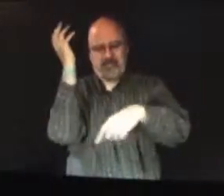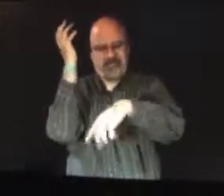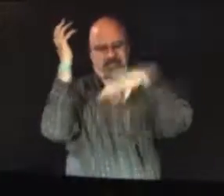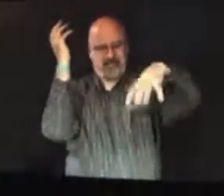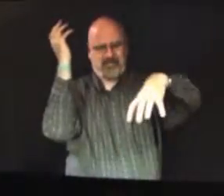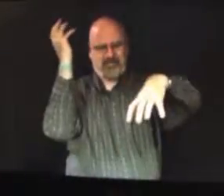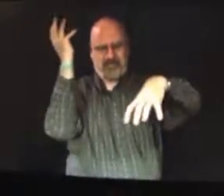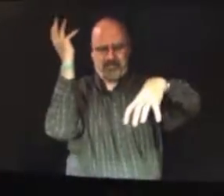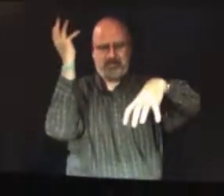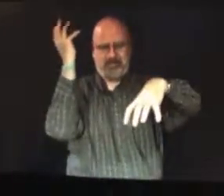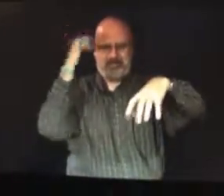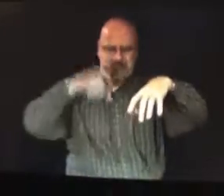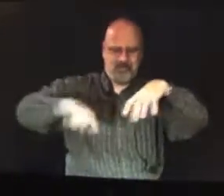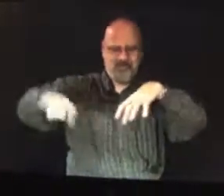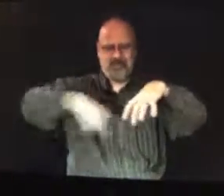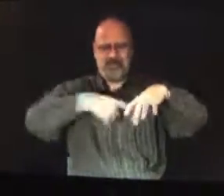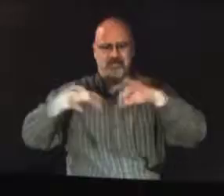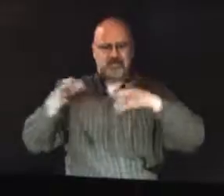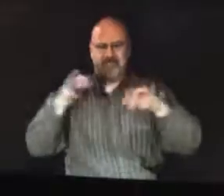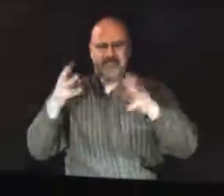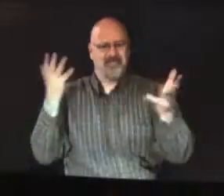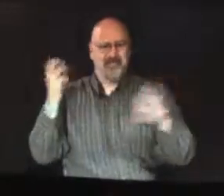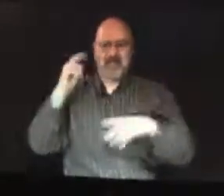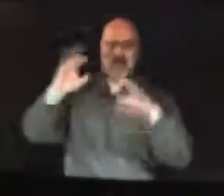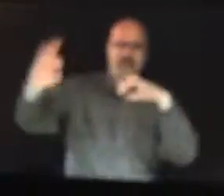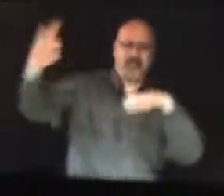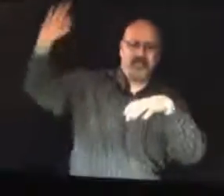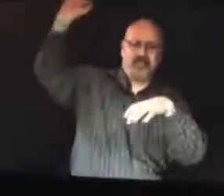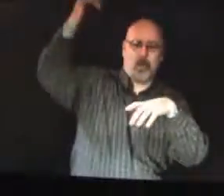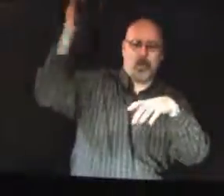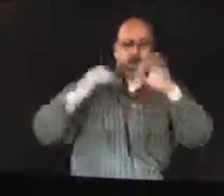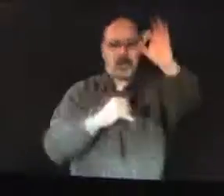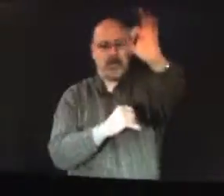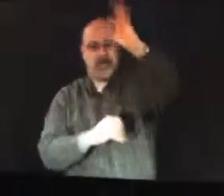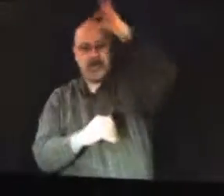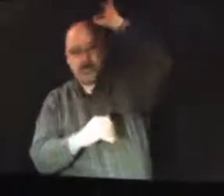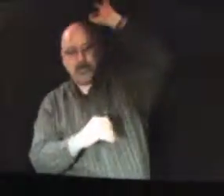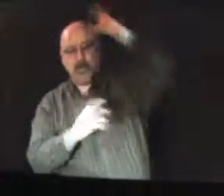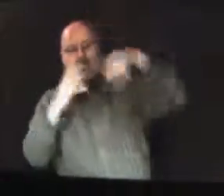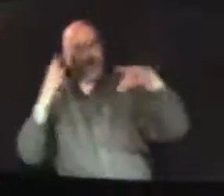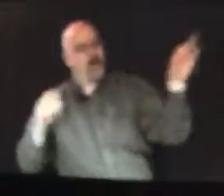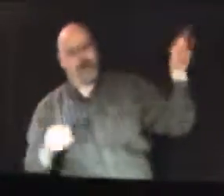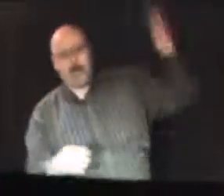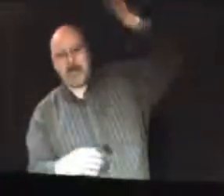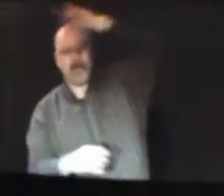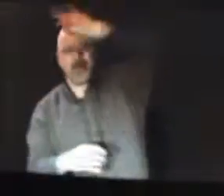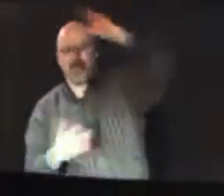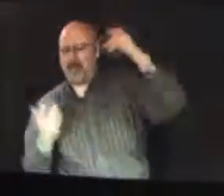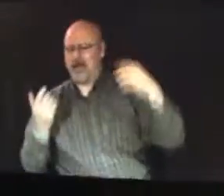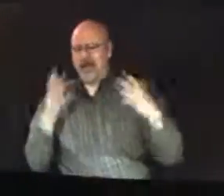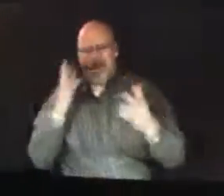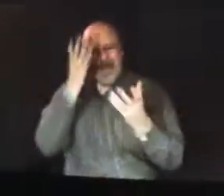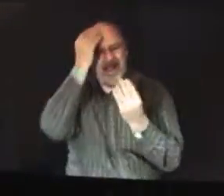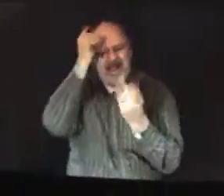You can show pictures and all the information right through classifiers. That is truly